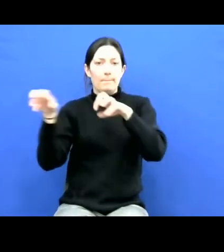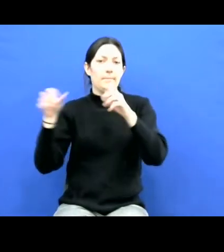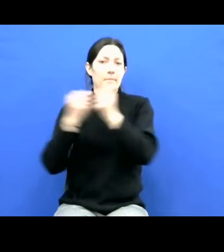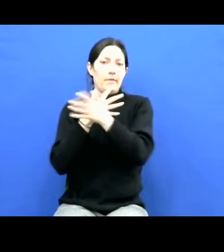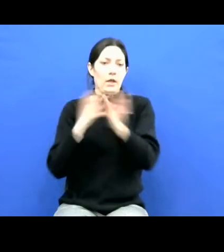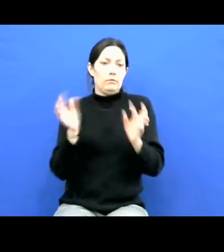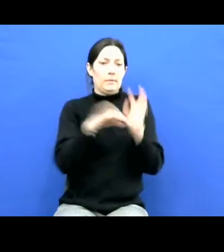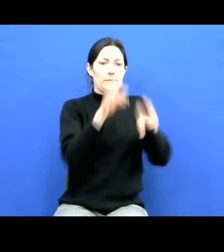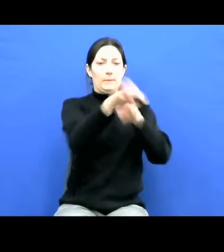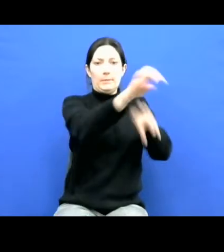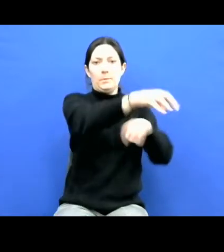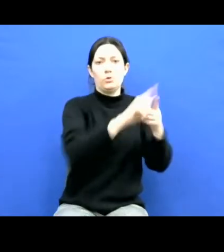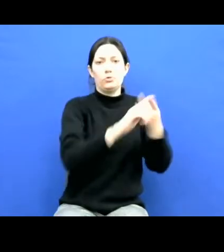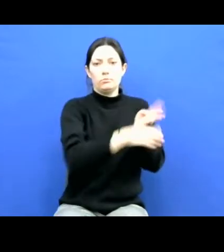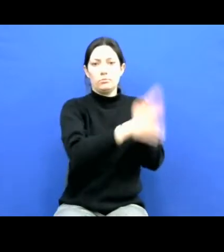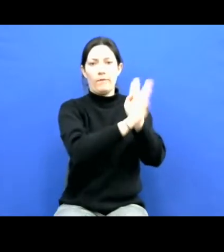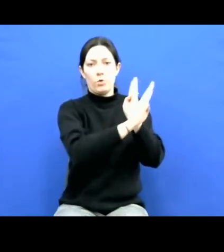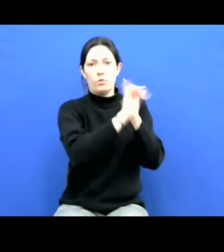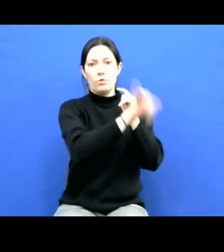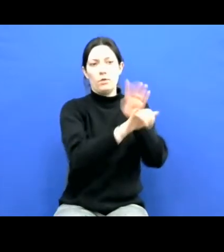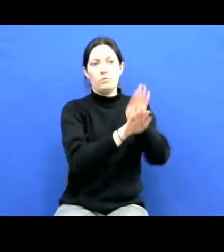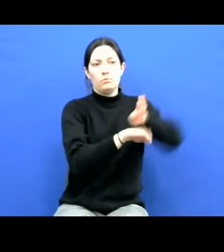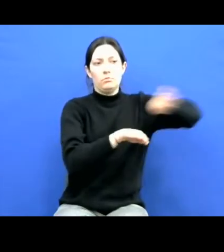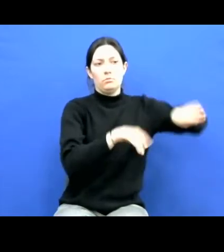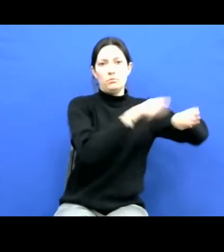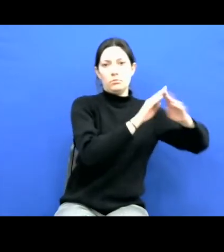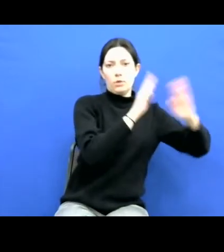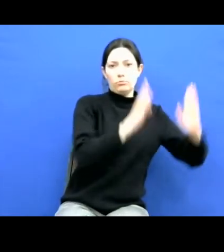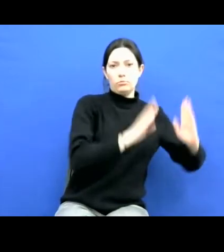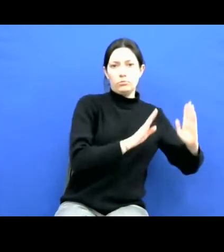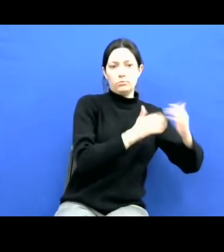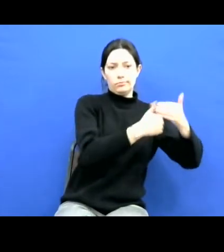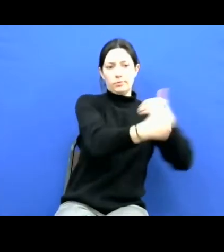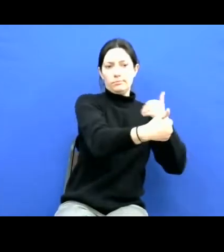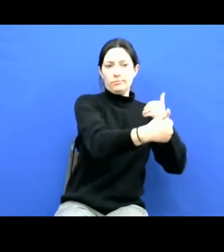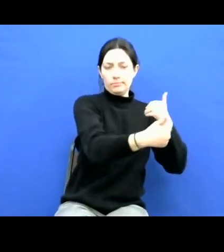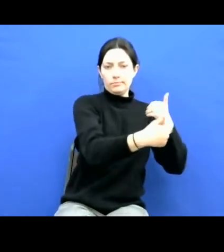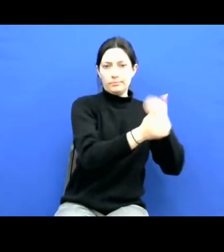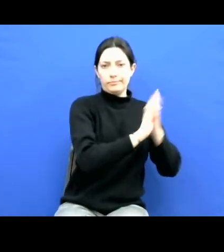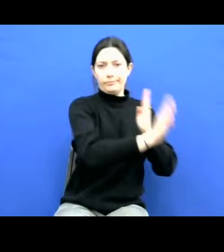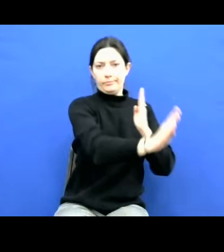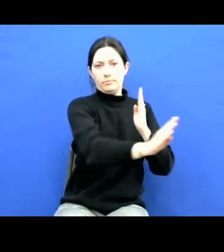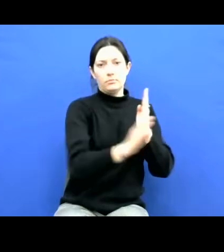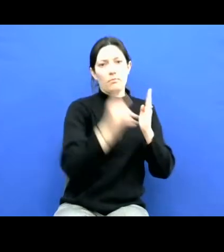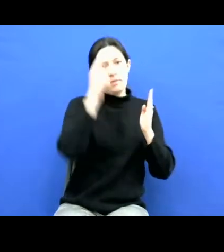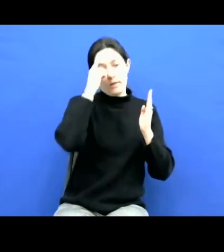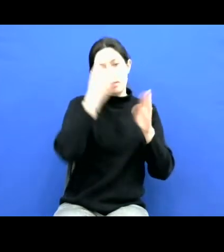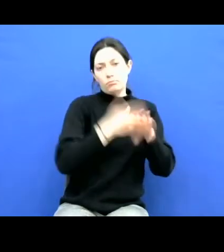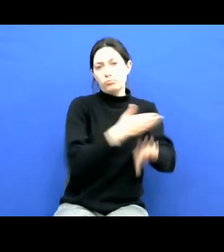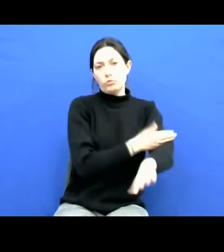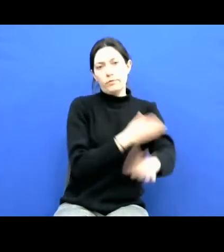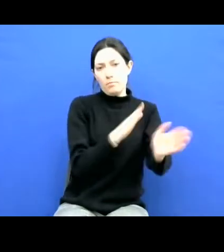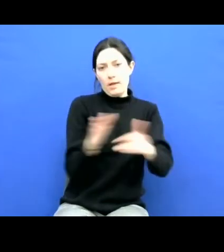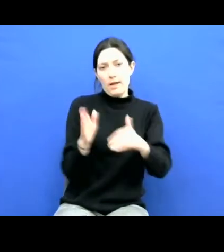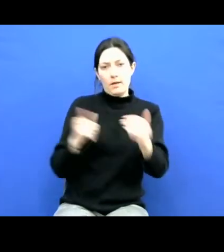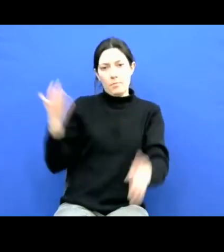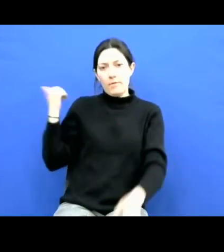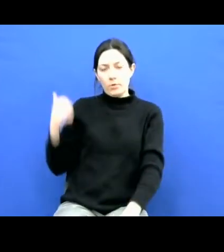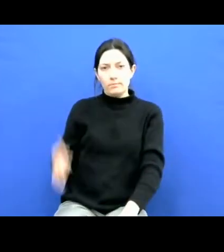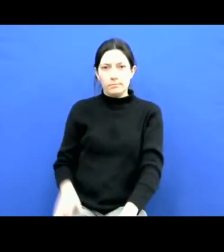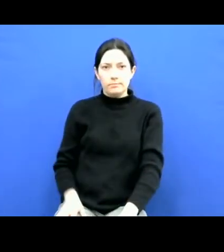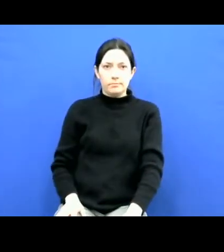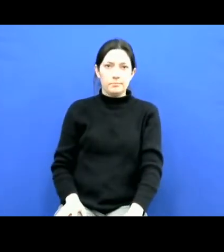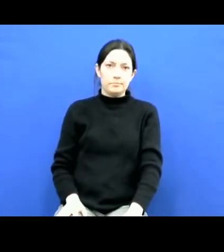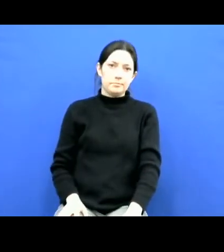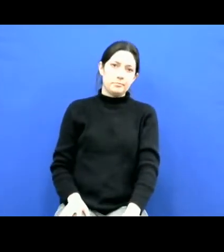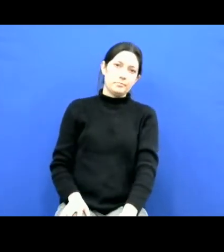provide a buffer to the neighboring properties. I just think it's much better plan than what you first came in with.